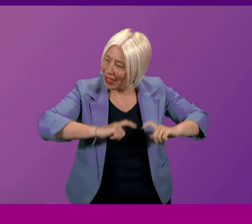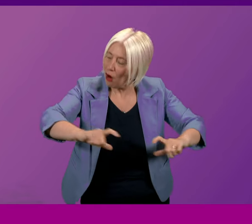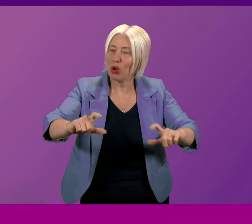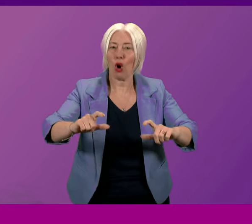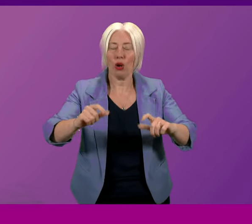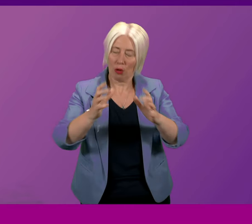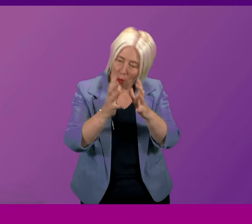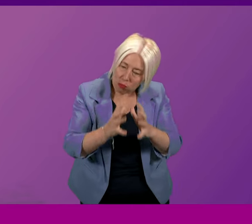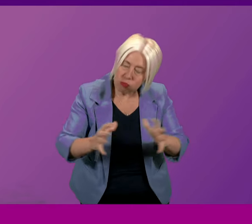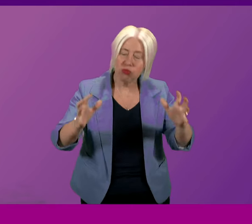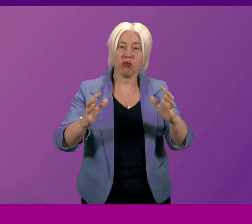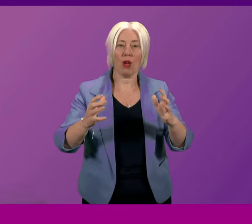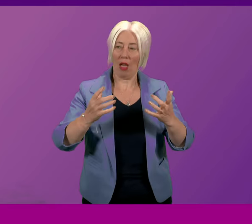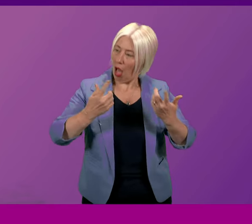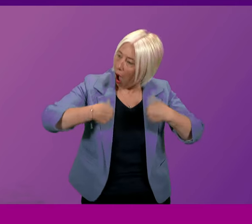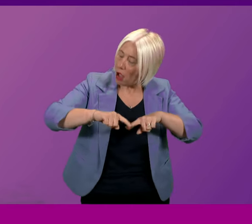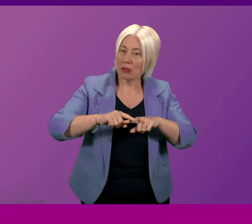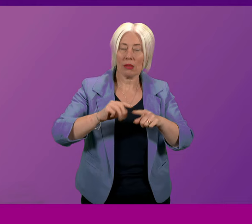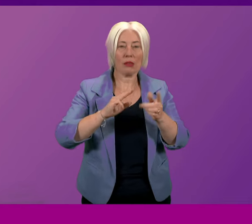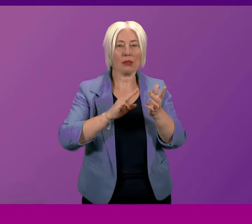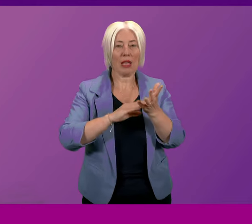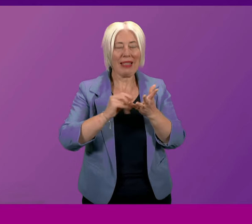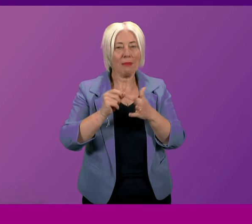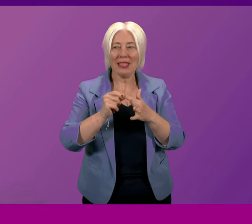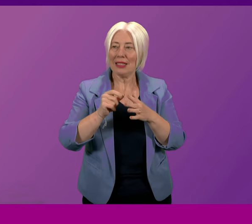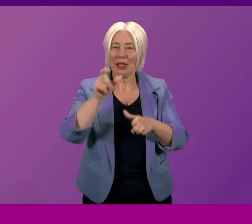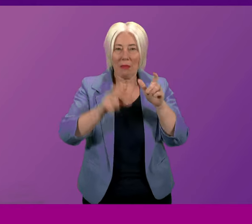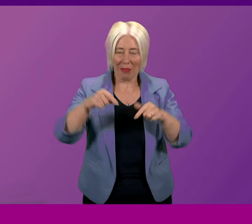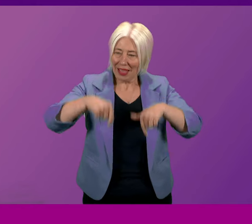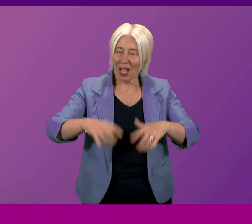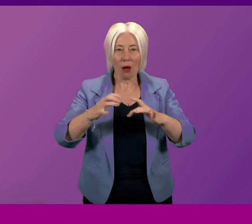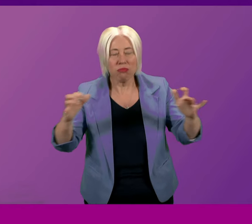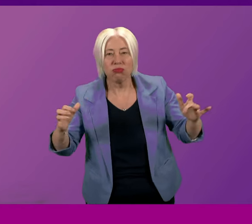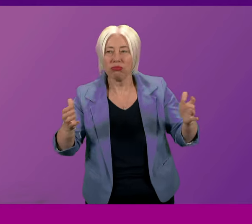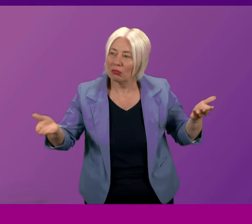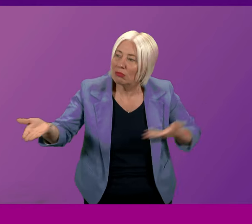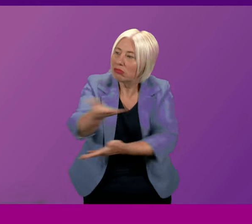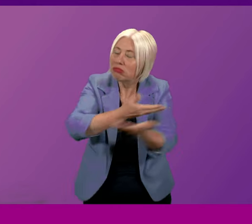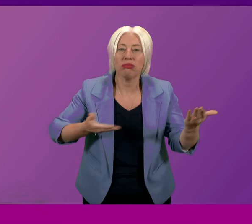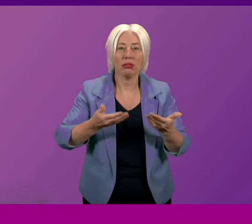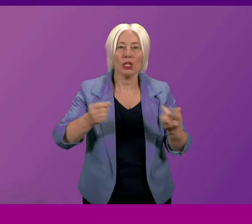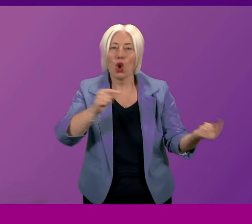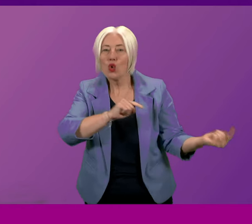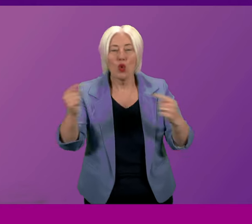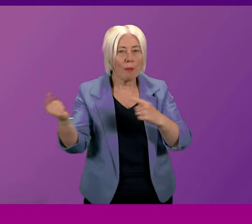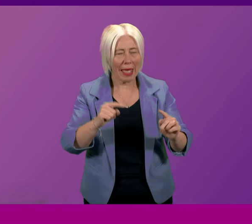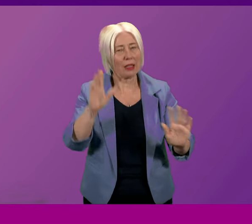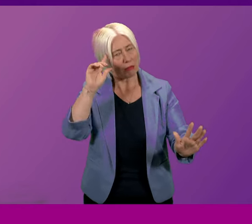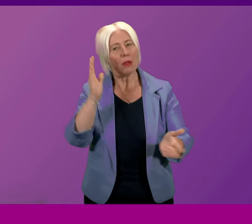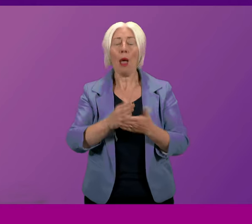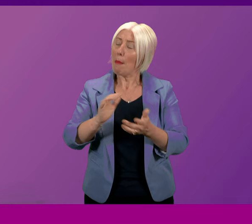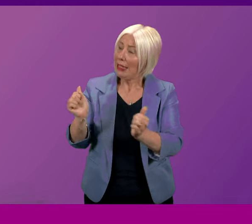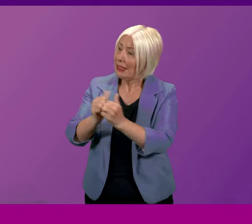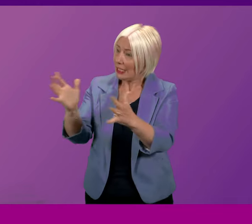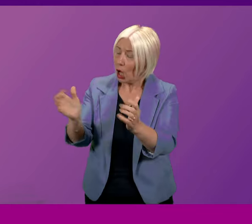as parliamentarians as well as politicians, to debate in good faith, and where we might disagree